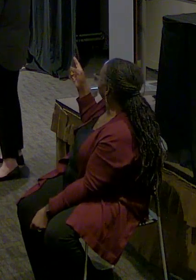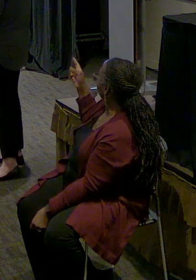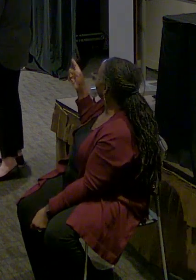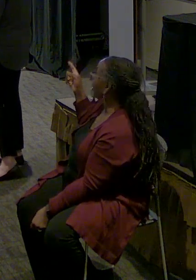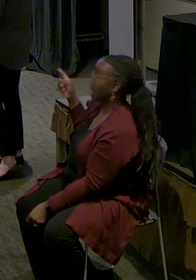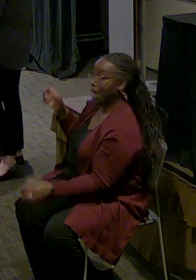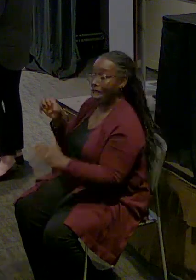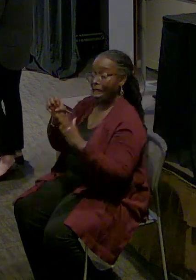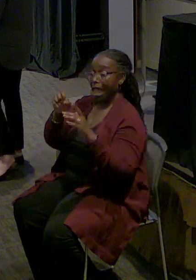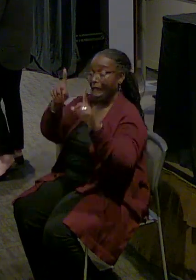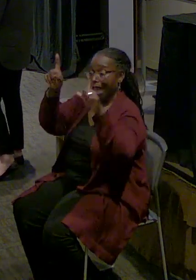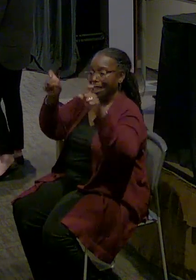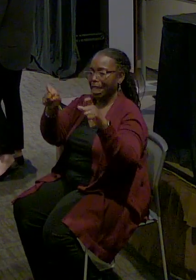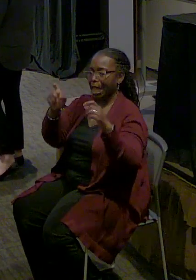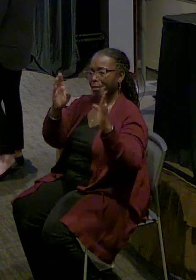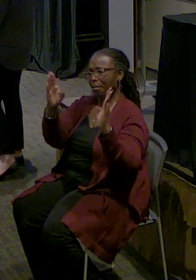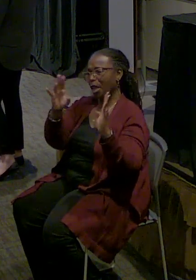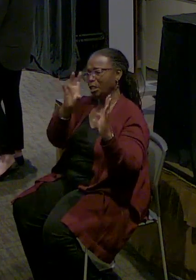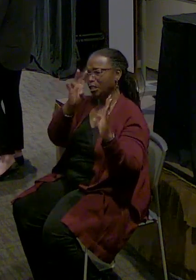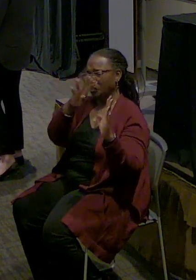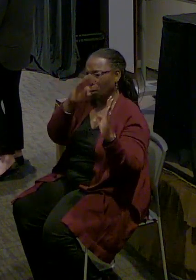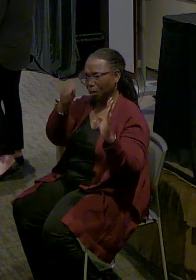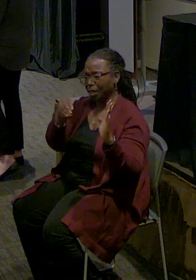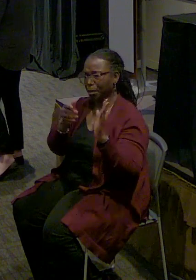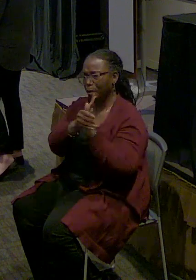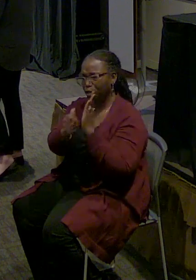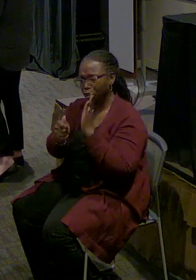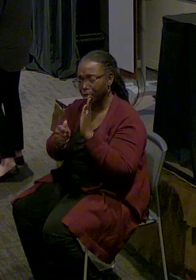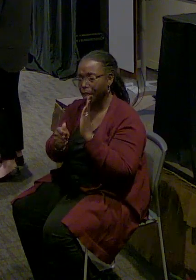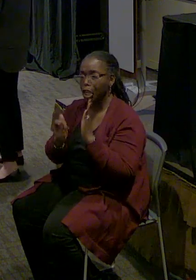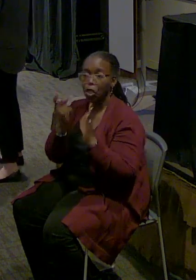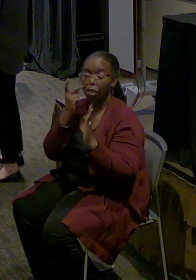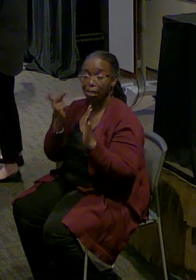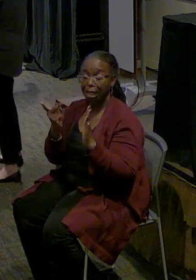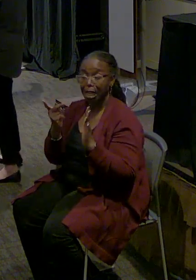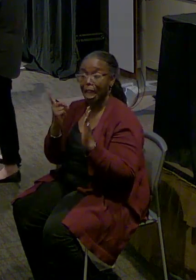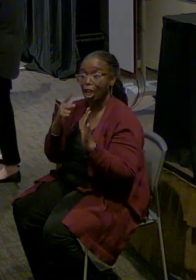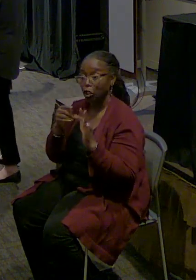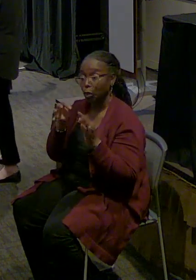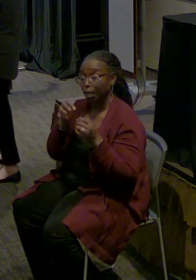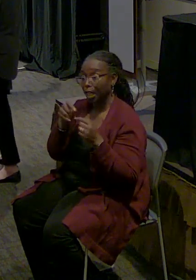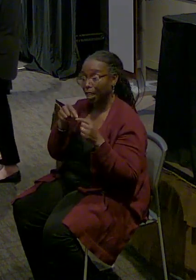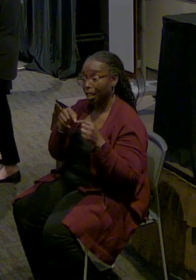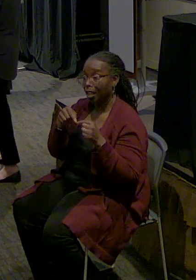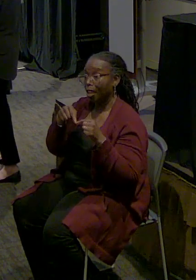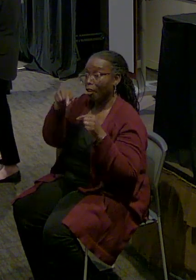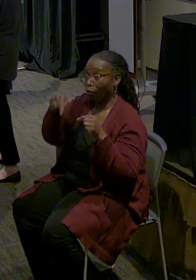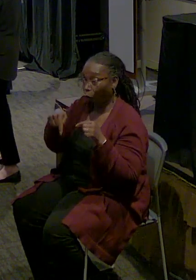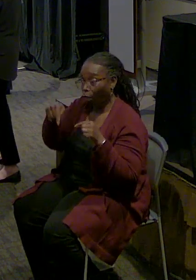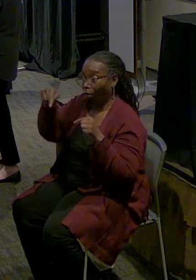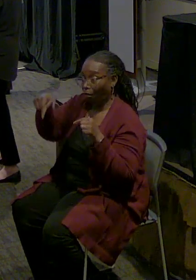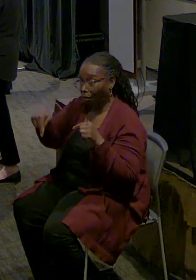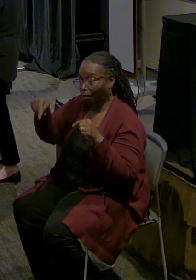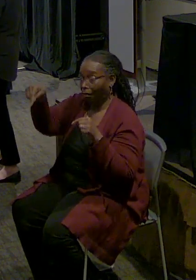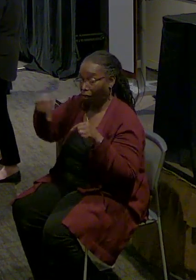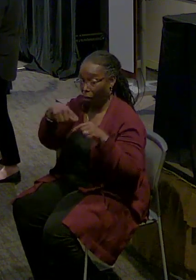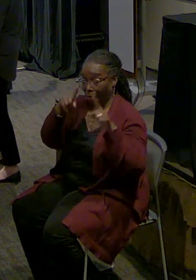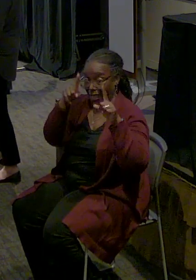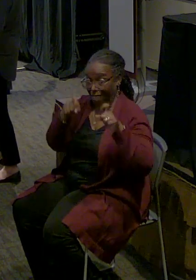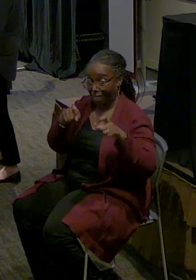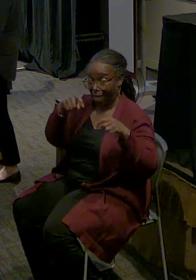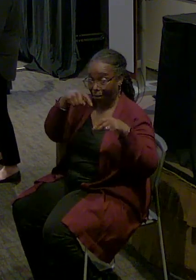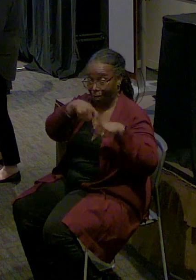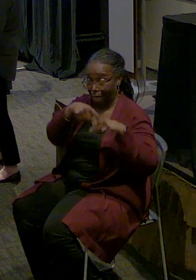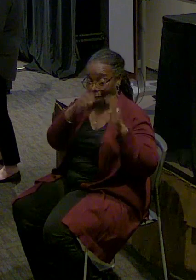our exam window date, somewhere around 74% proficiency, I believe, and you can see as you get further and further away from the exam